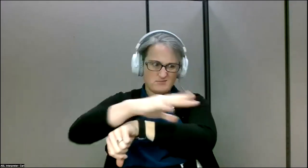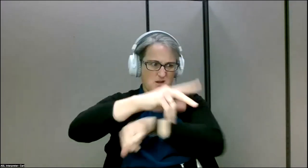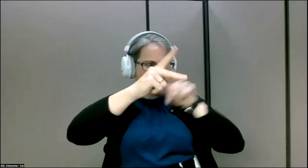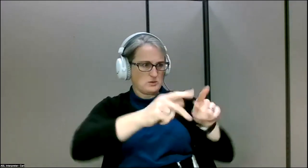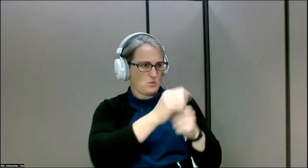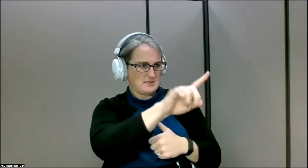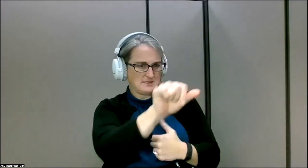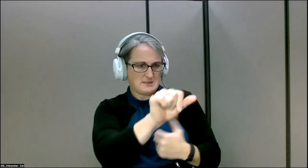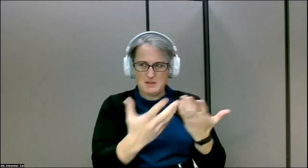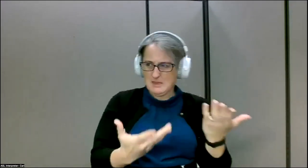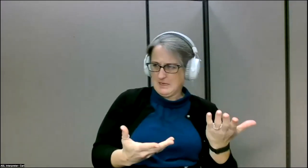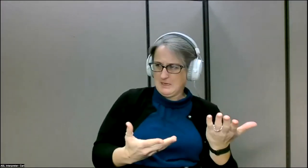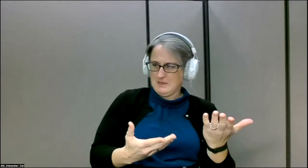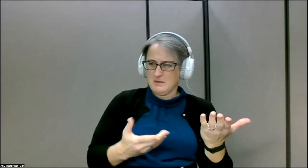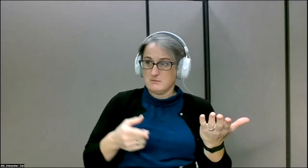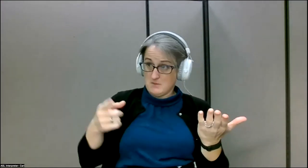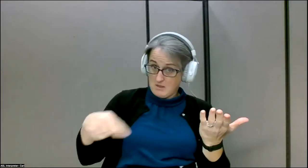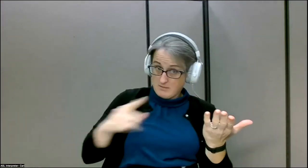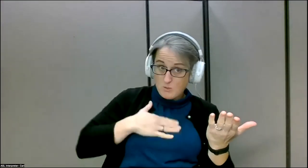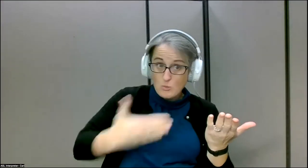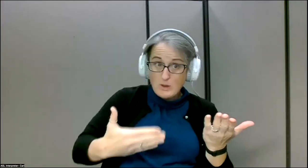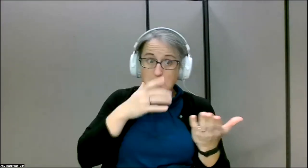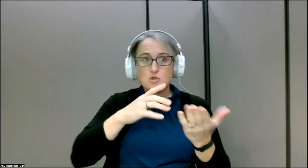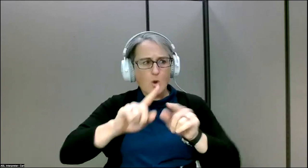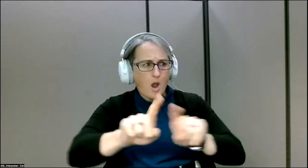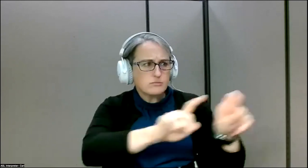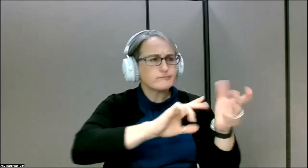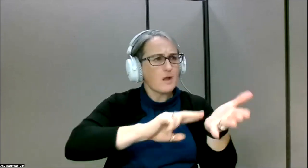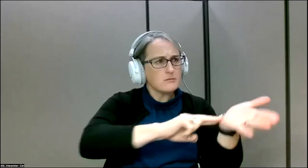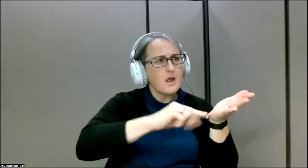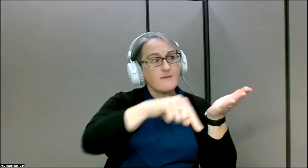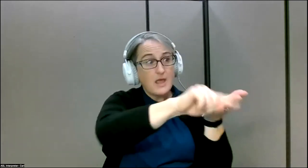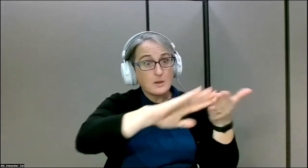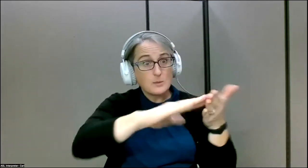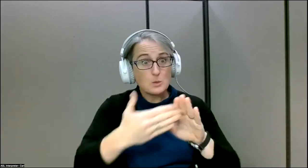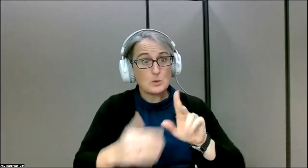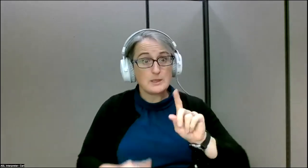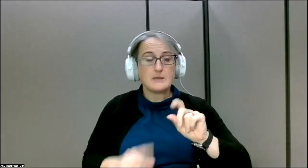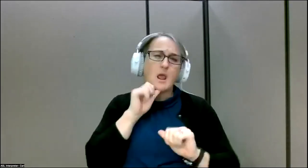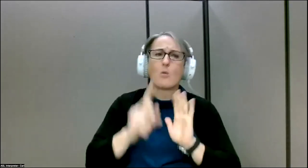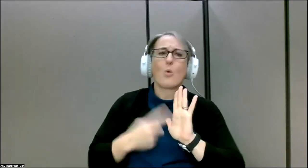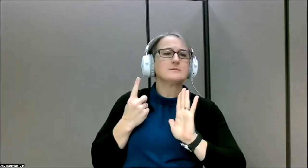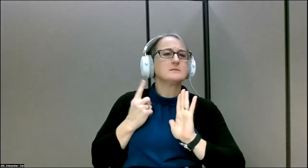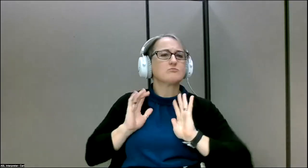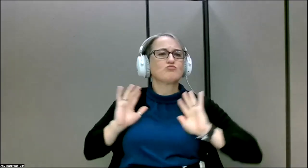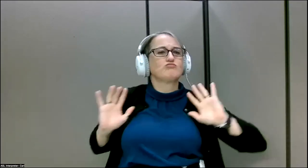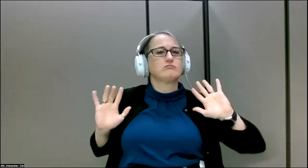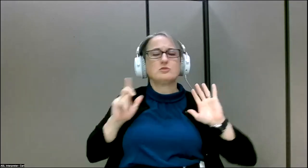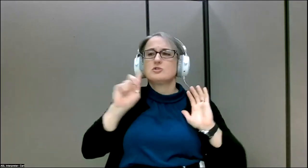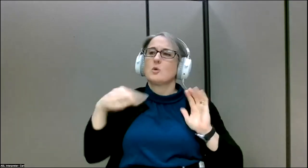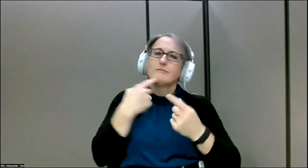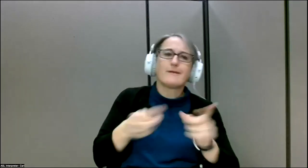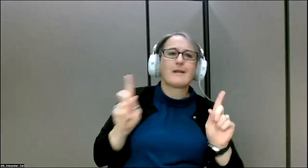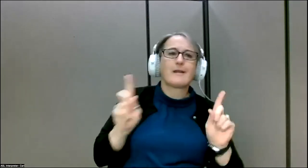disabilities, and their willingness to engage with the disability community on that, not just once, not just to put out a little PR